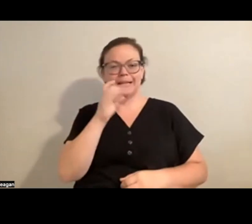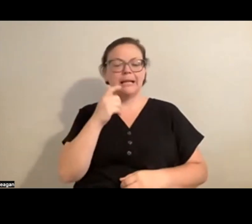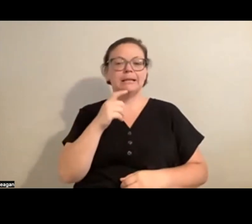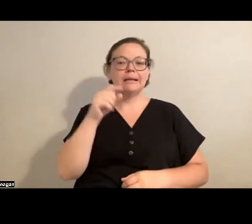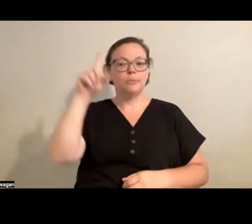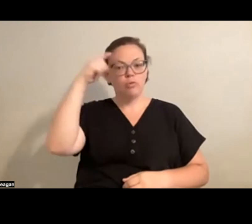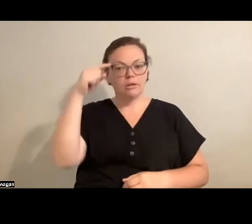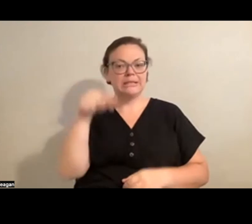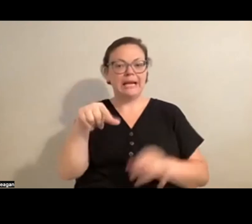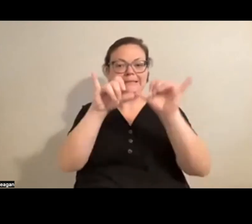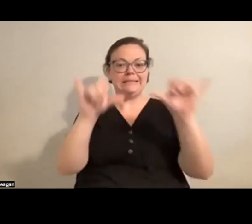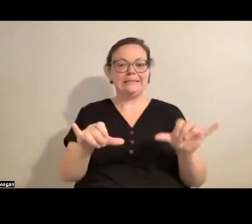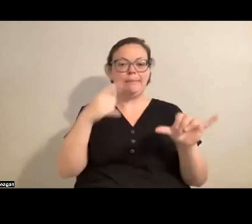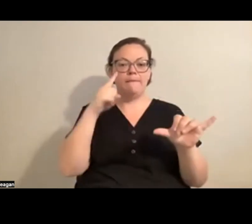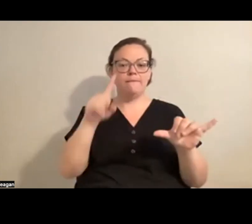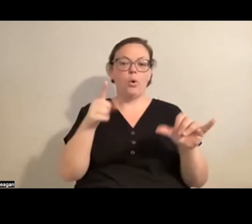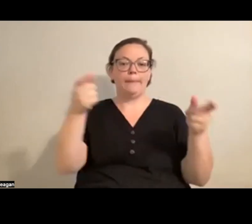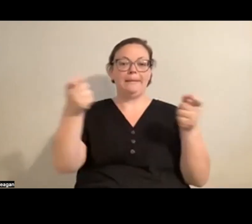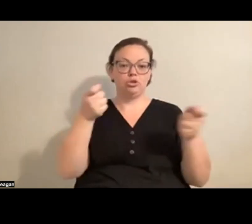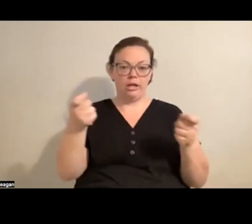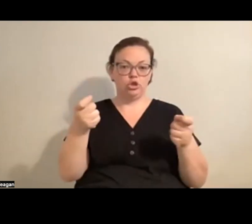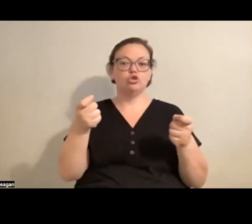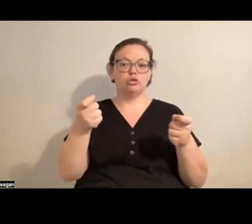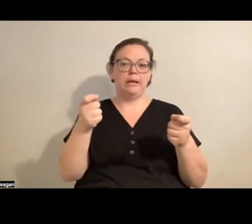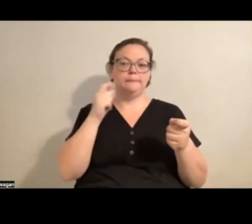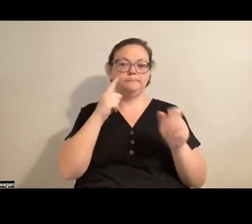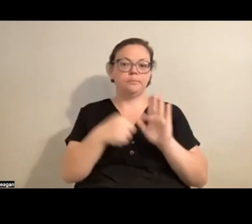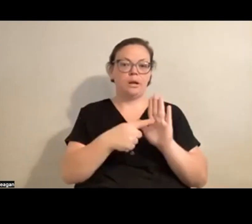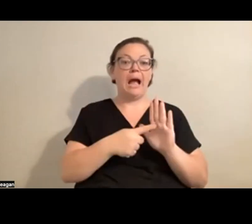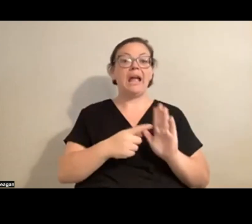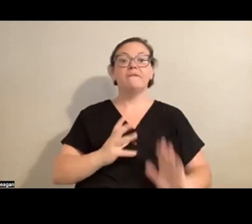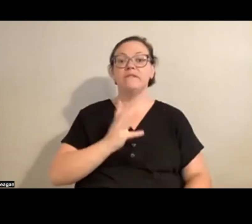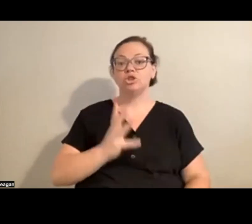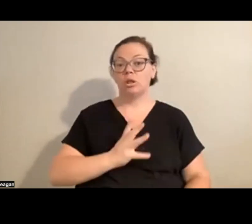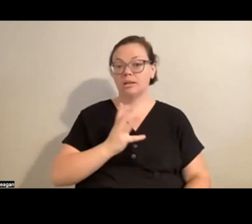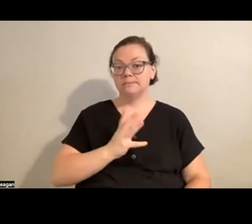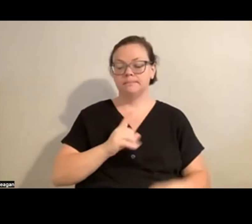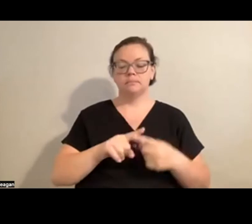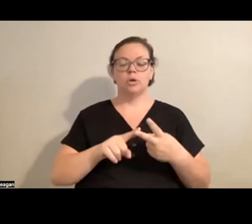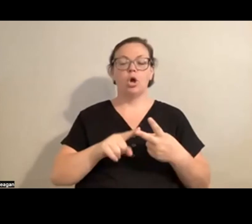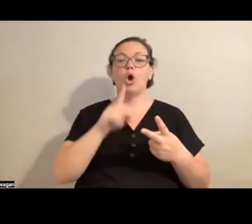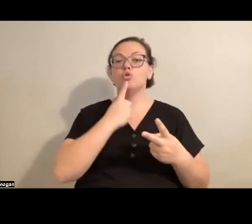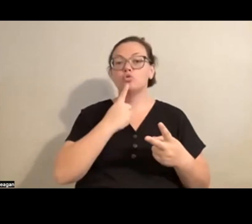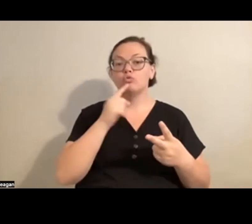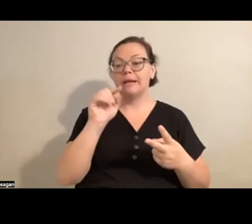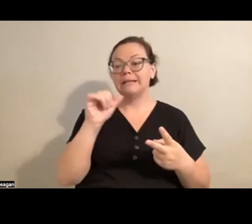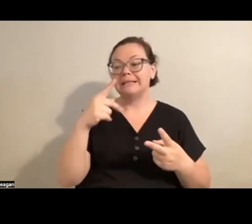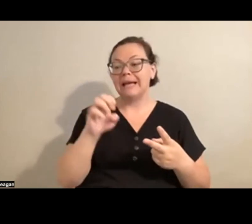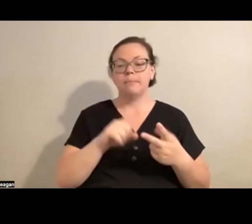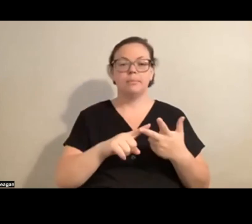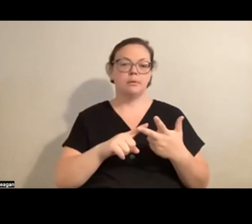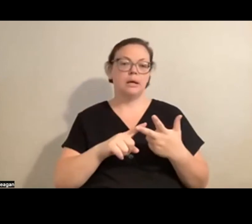bureaucracy, a system of administration marked by officialism, red tape,